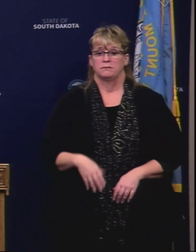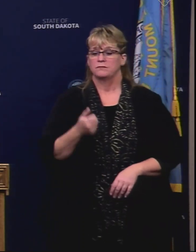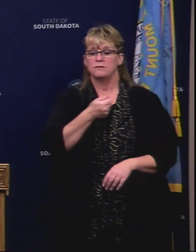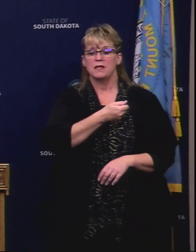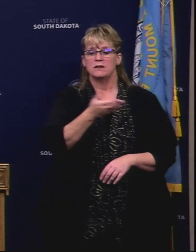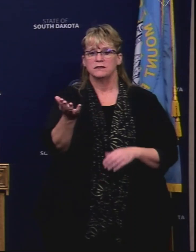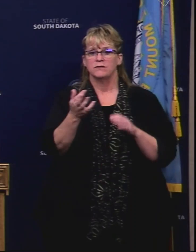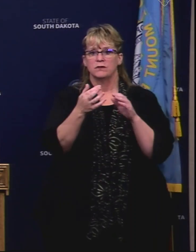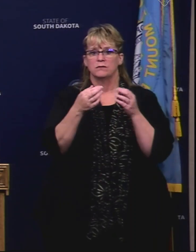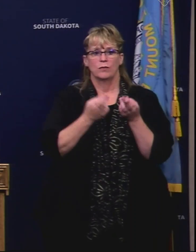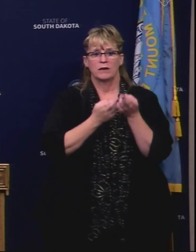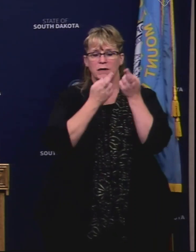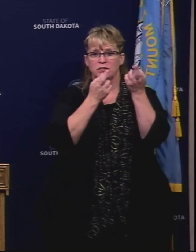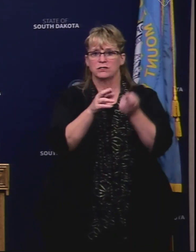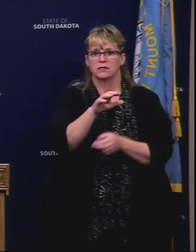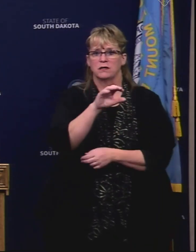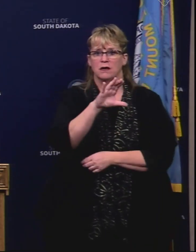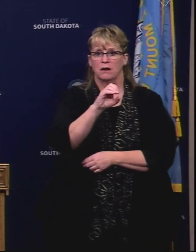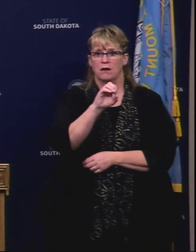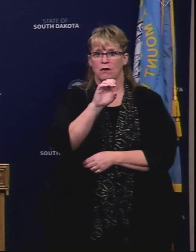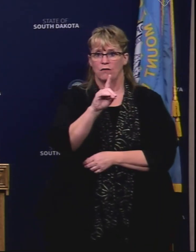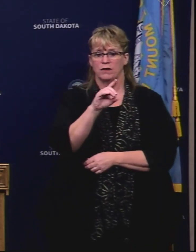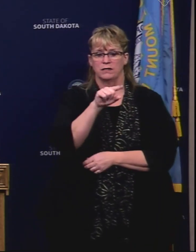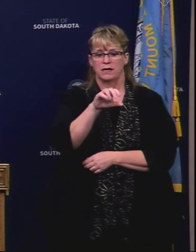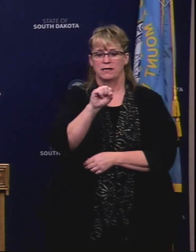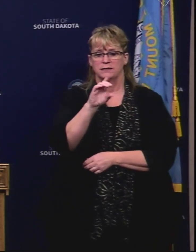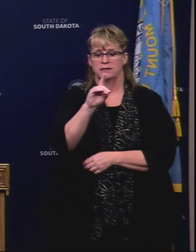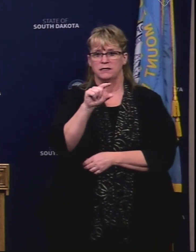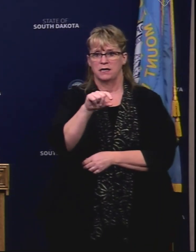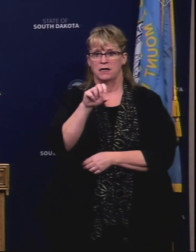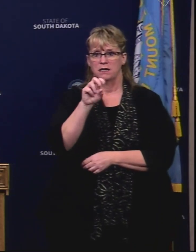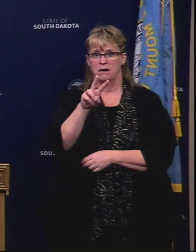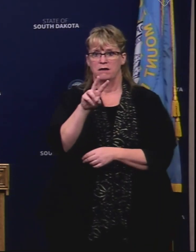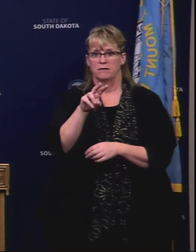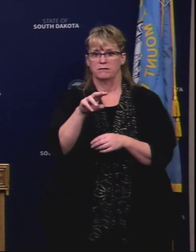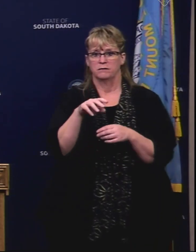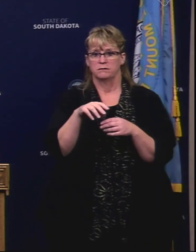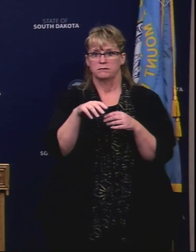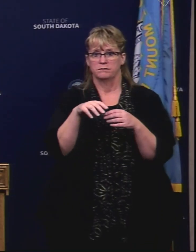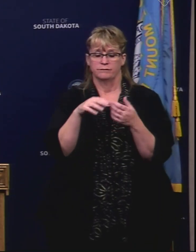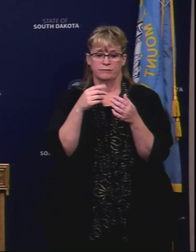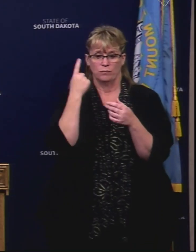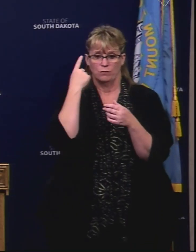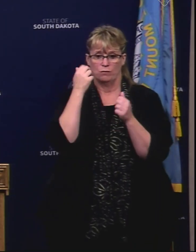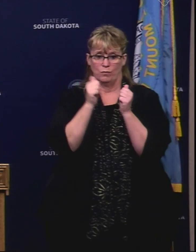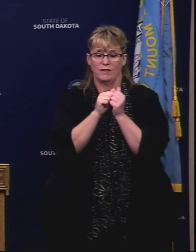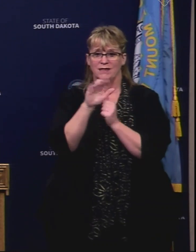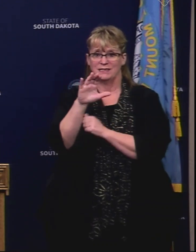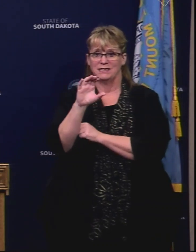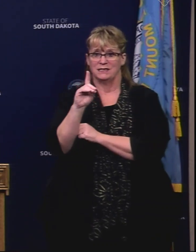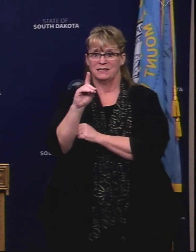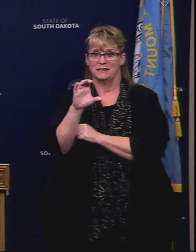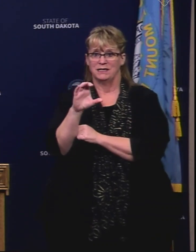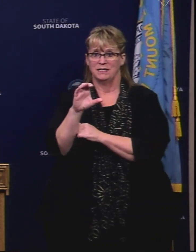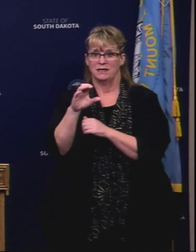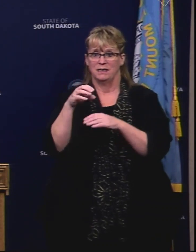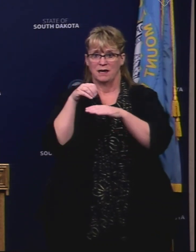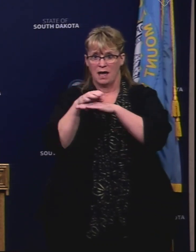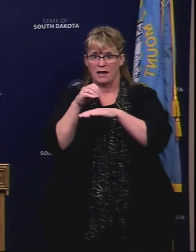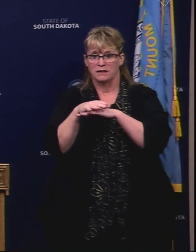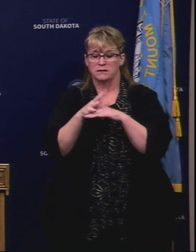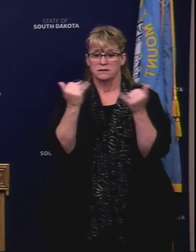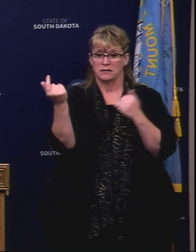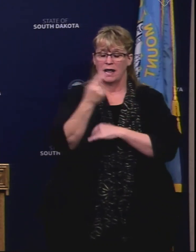the covid.sd.gov website to follow CDC guidance. And CDC guidance today makes